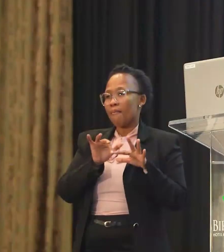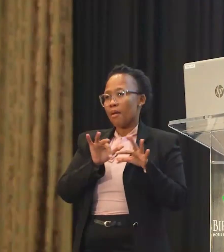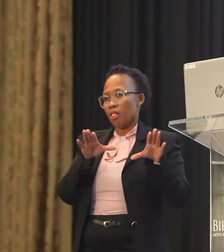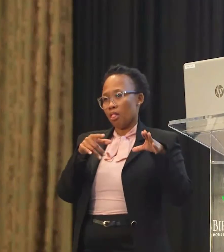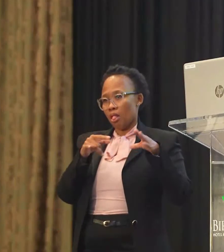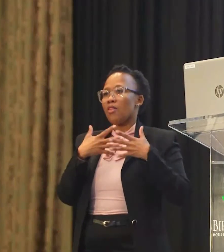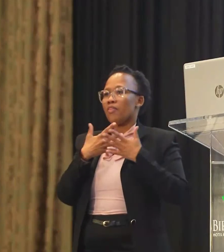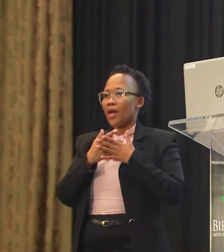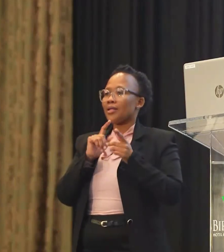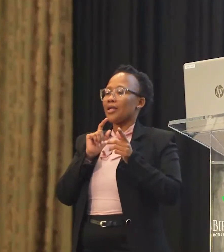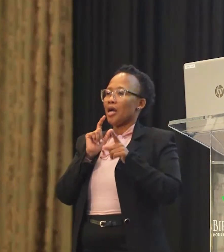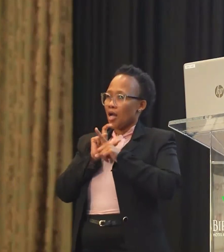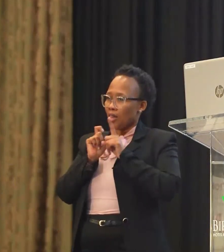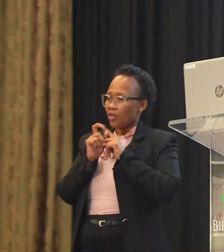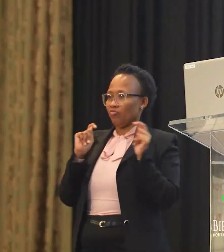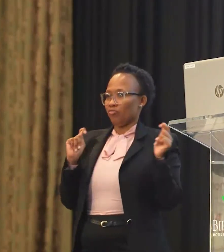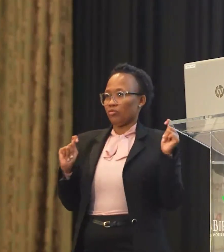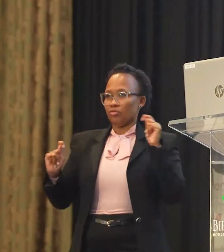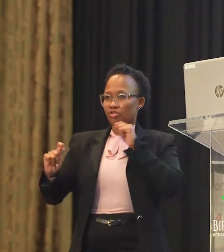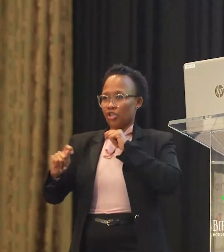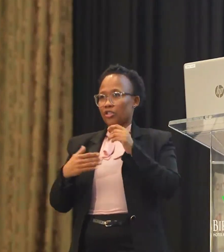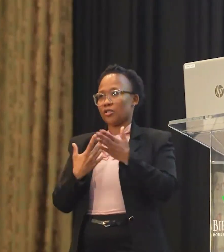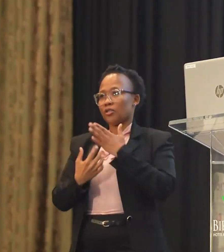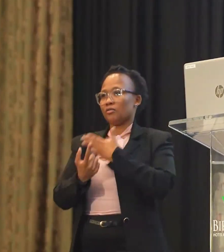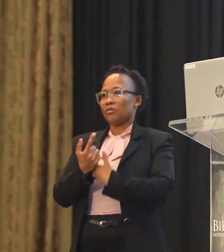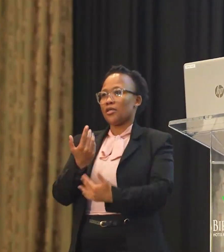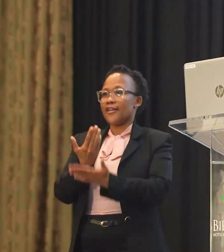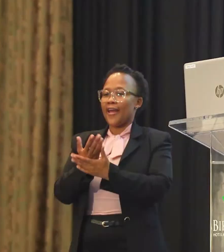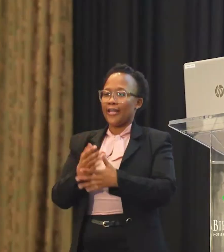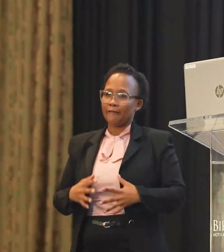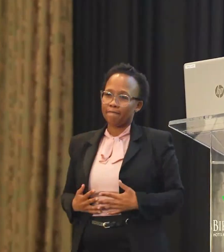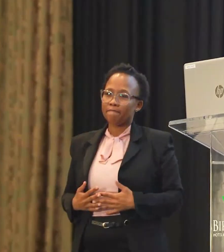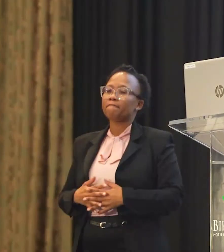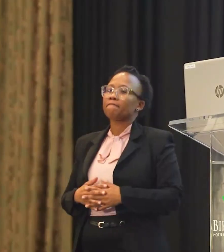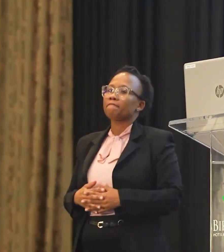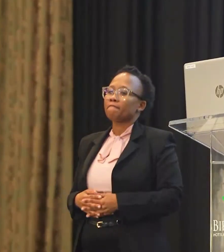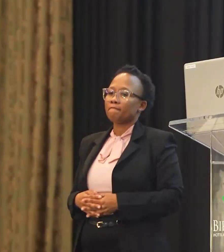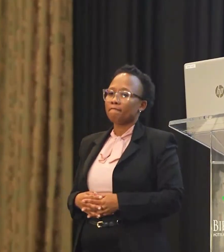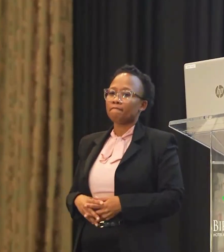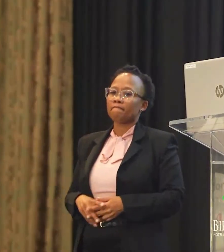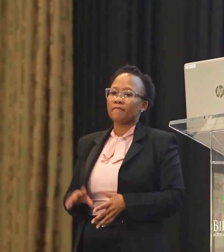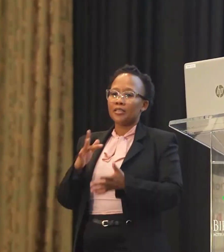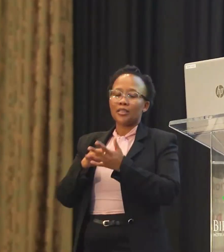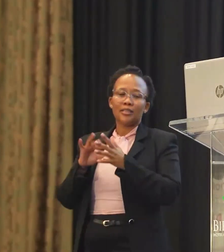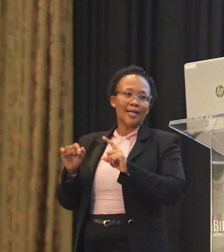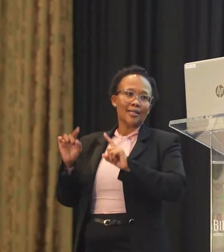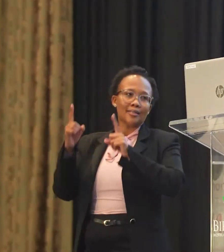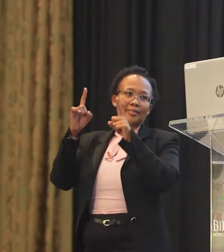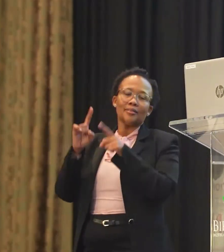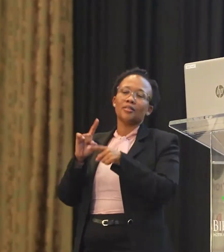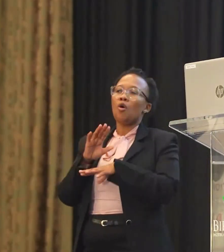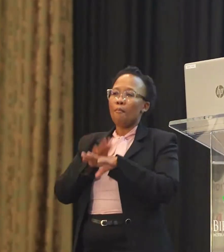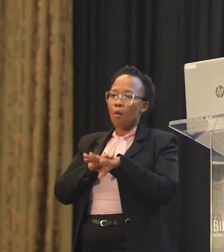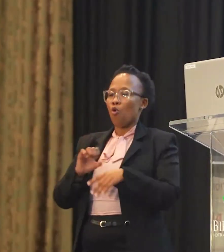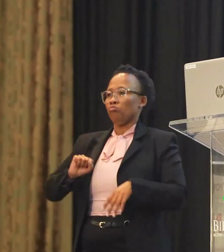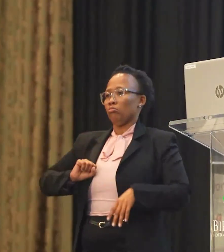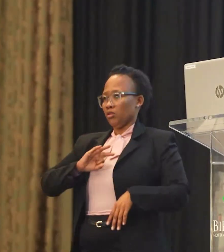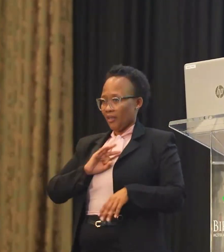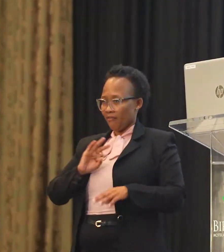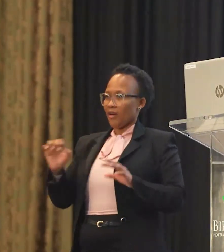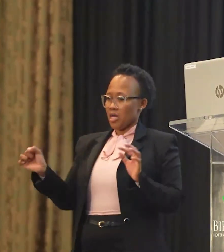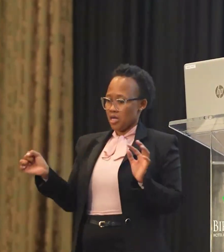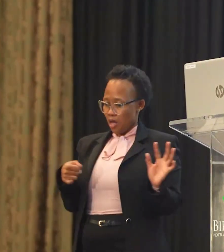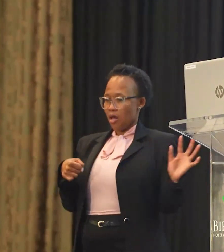So, and what this, and like I said, the centers of excellence need additional staffing. And